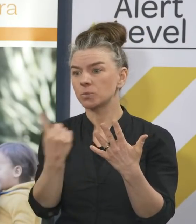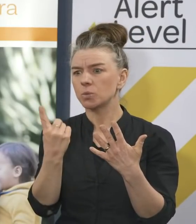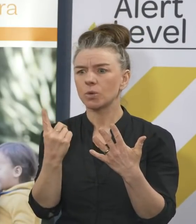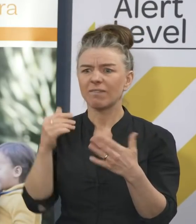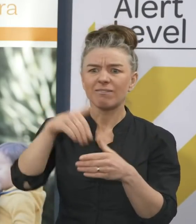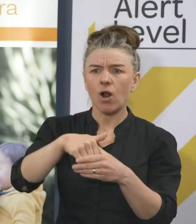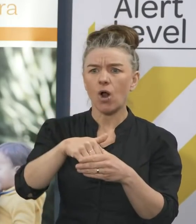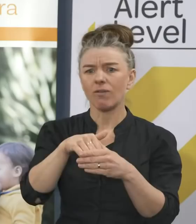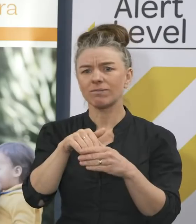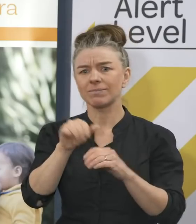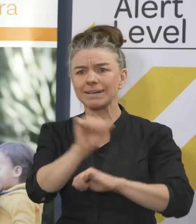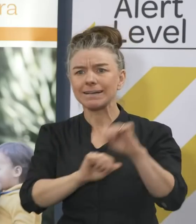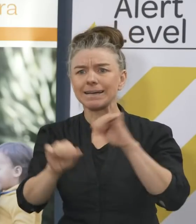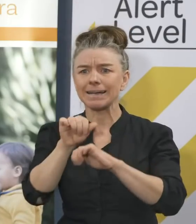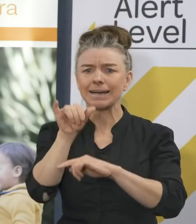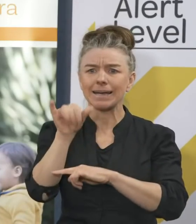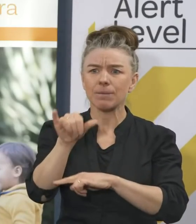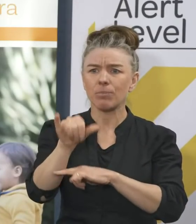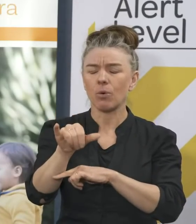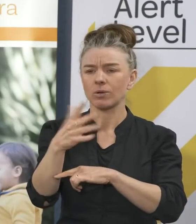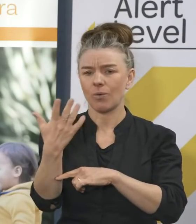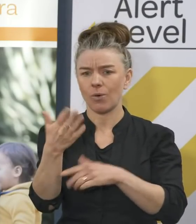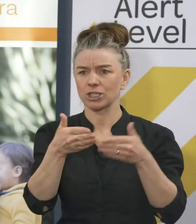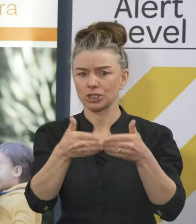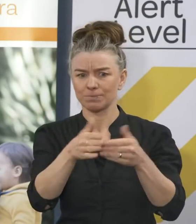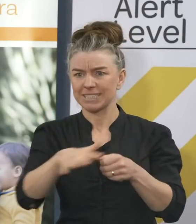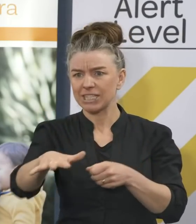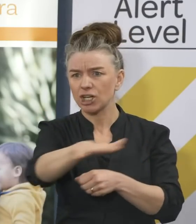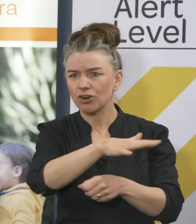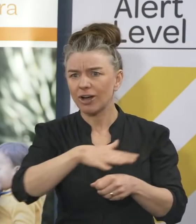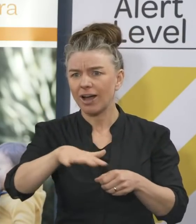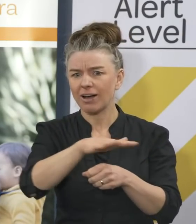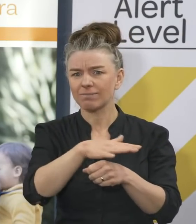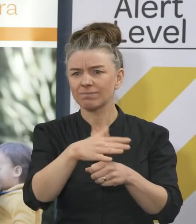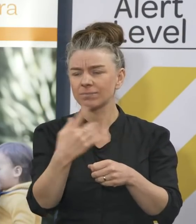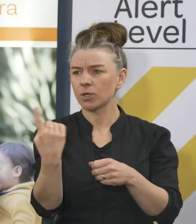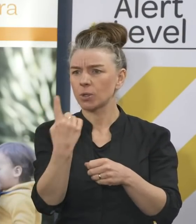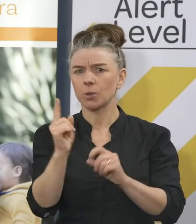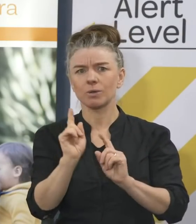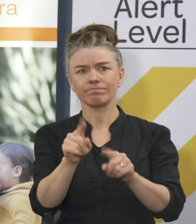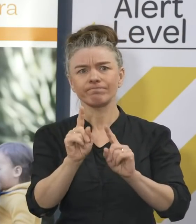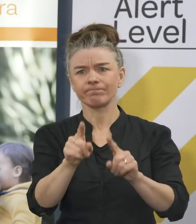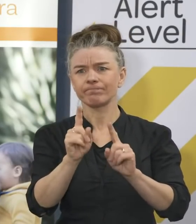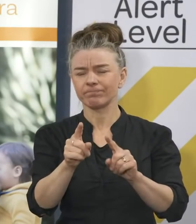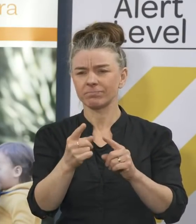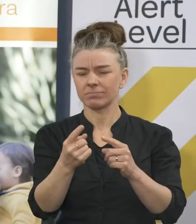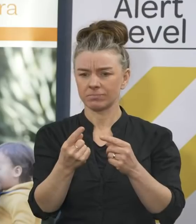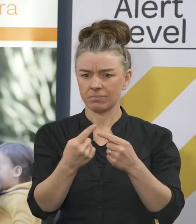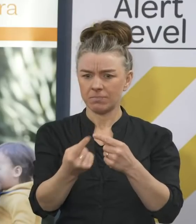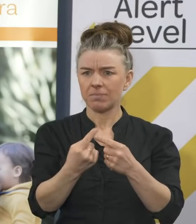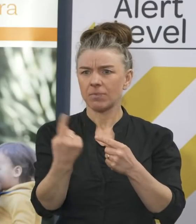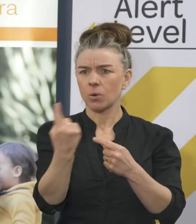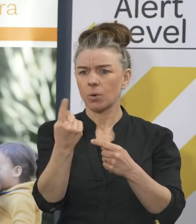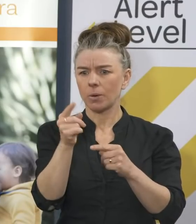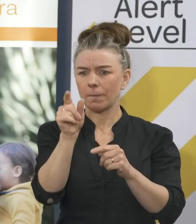cleaning at an international airport or maritime port or areas that may be frequently used by international visitors.